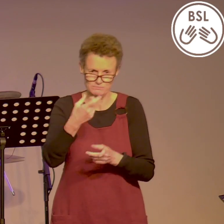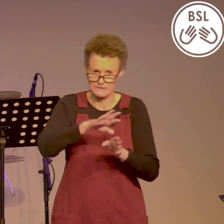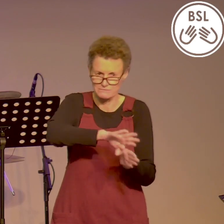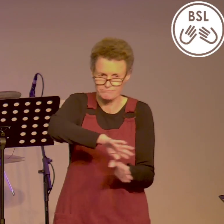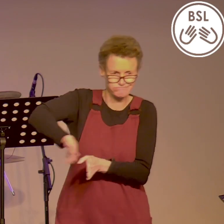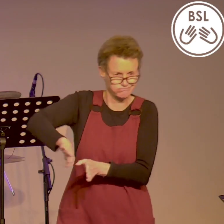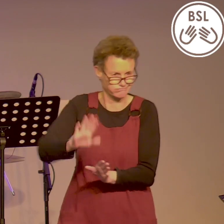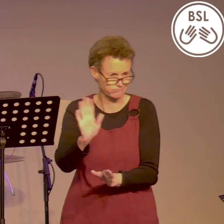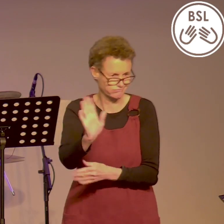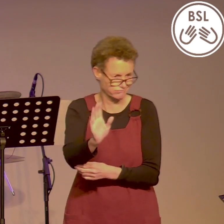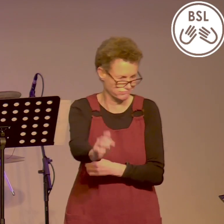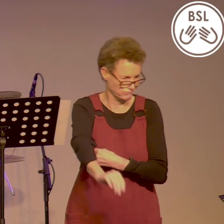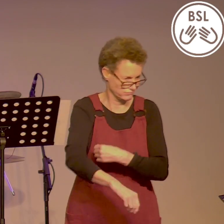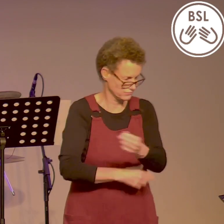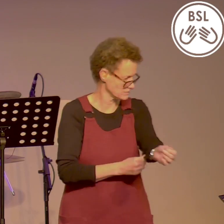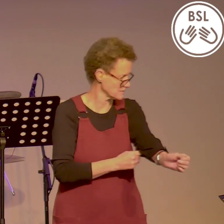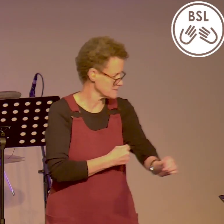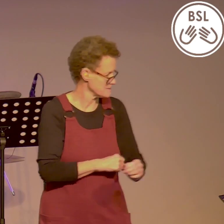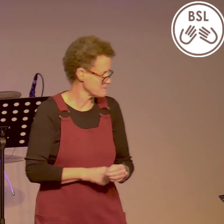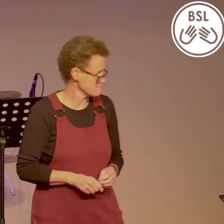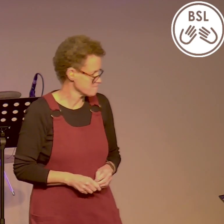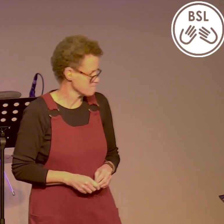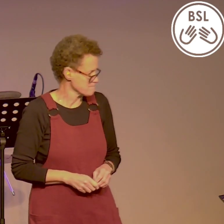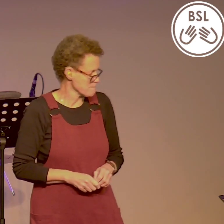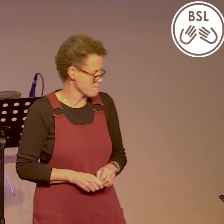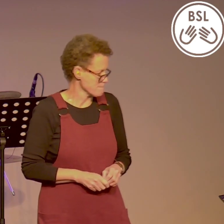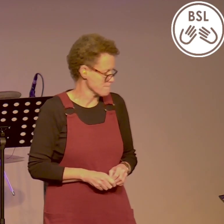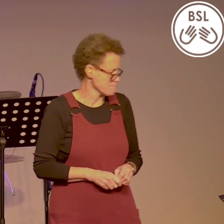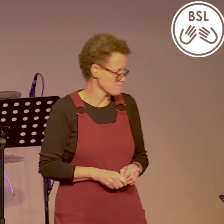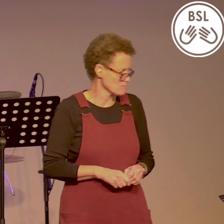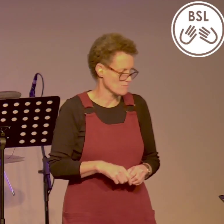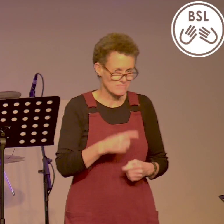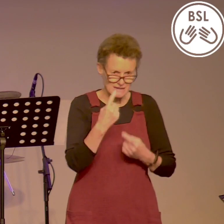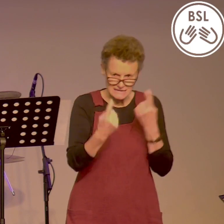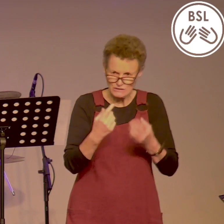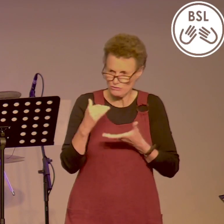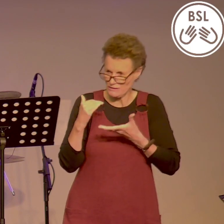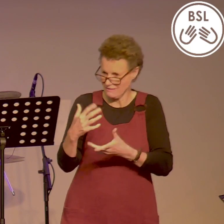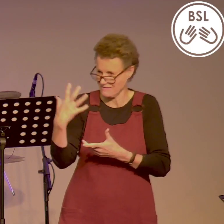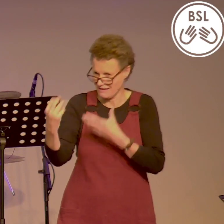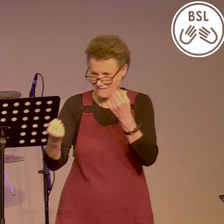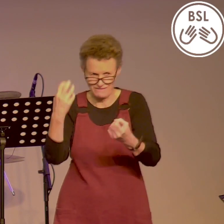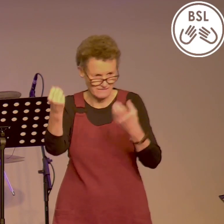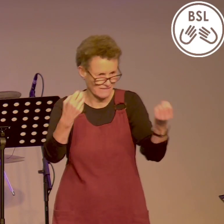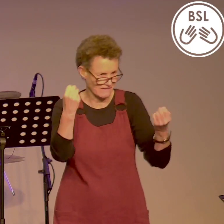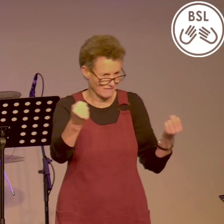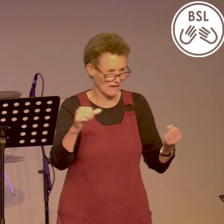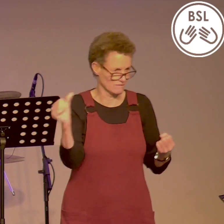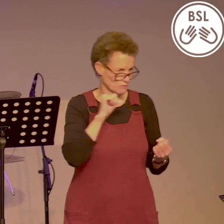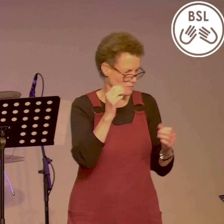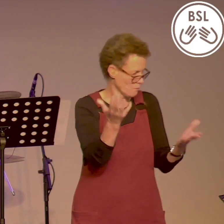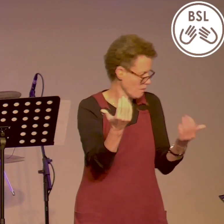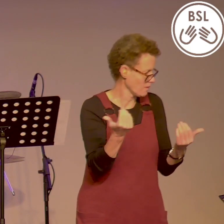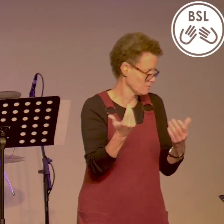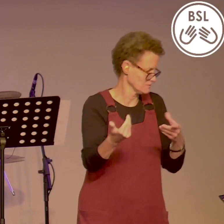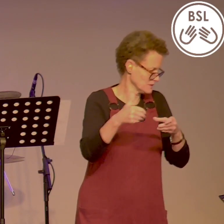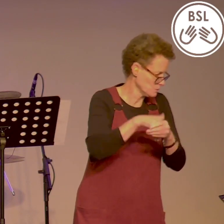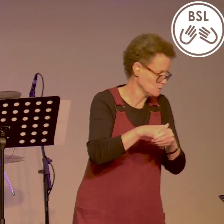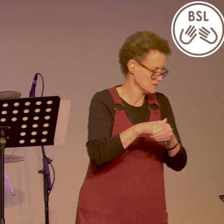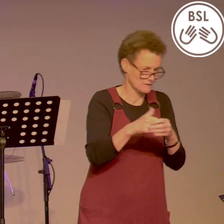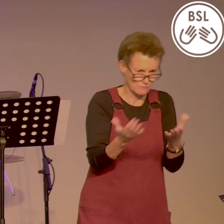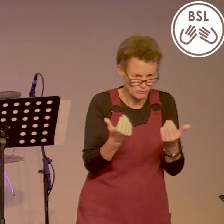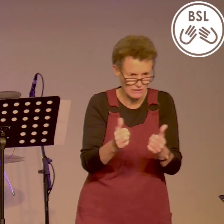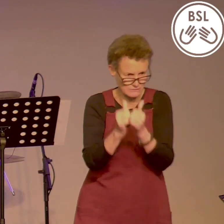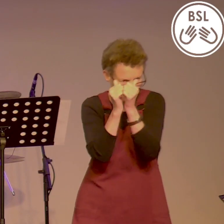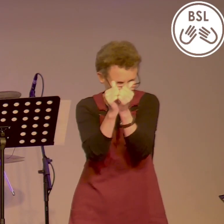We all have gifts. We all have gifts. And people shouldn't be put to one side, but everybody has a gift. Deaf and hearing,